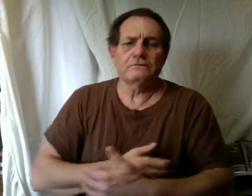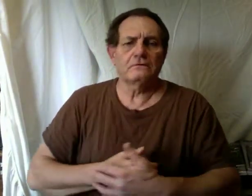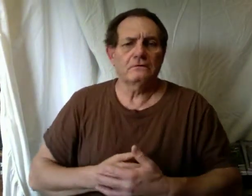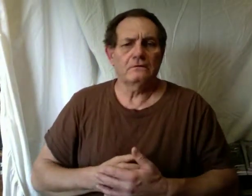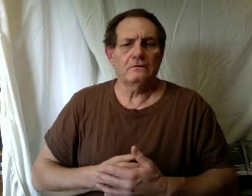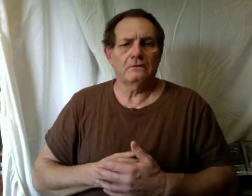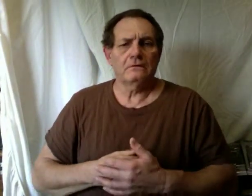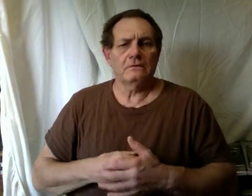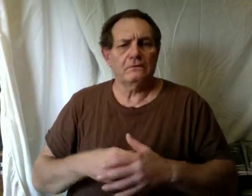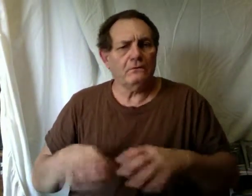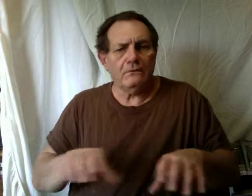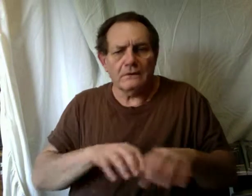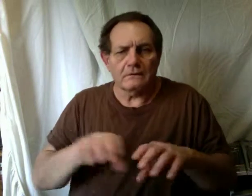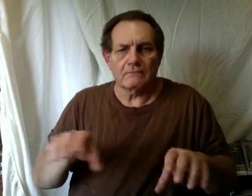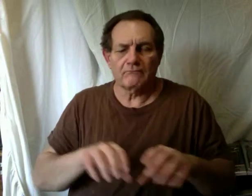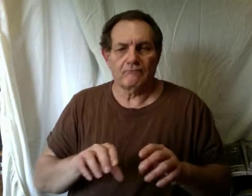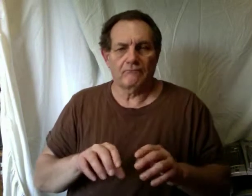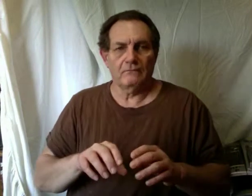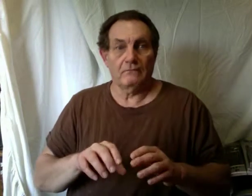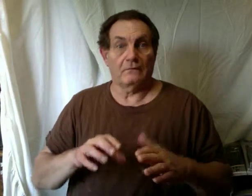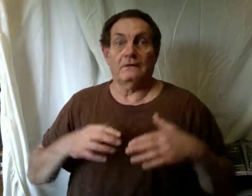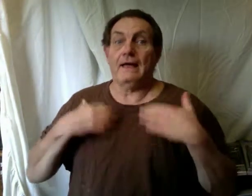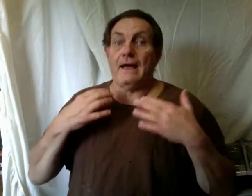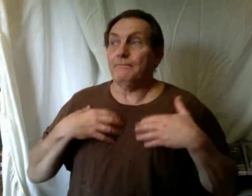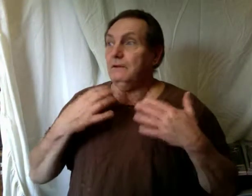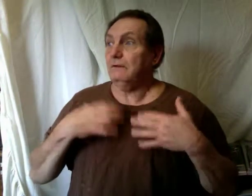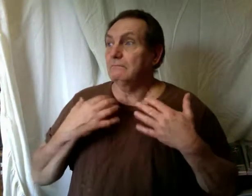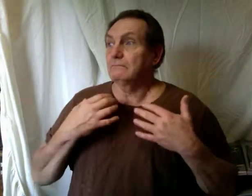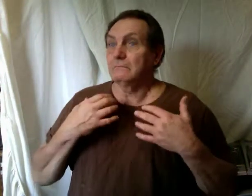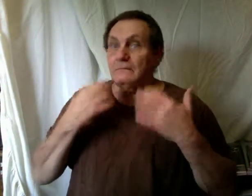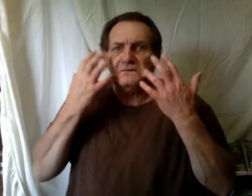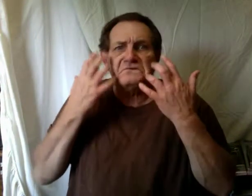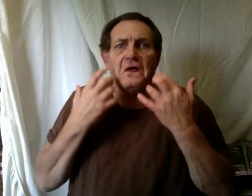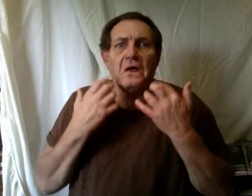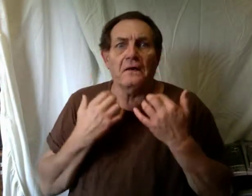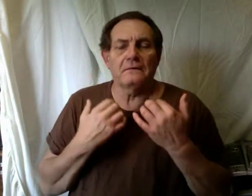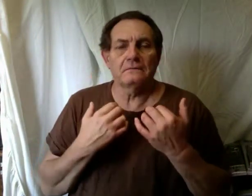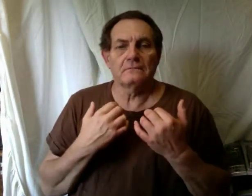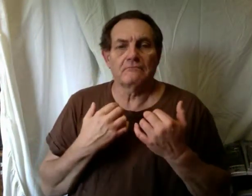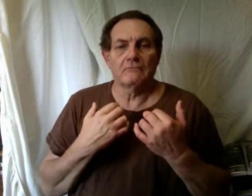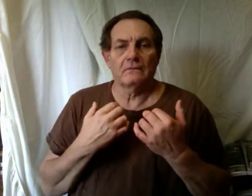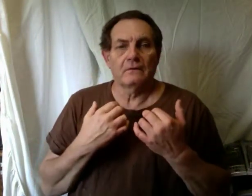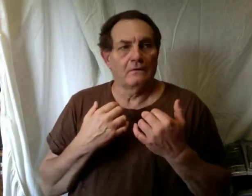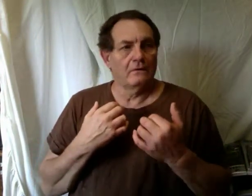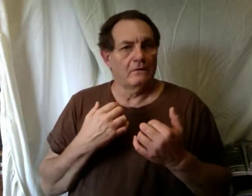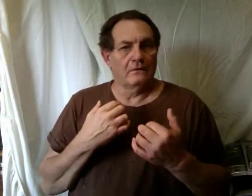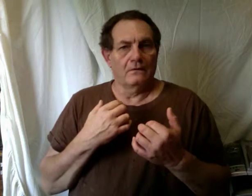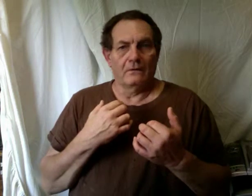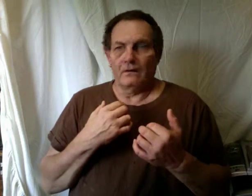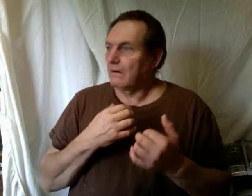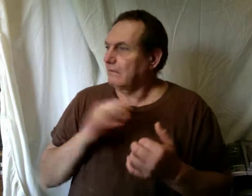doing? Are they happy? Are they sad? Are